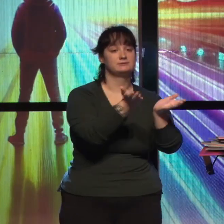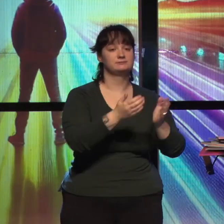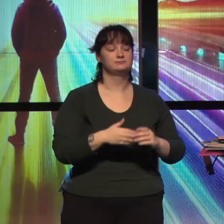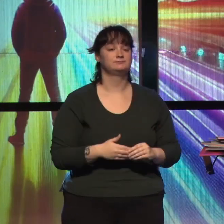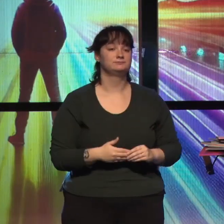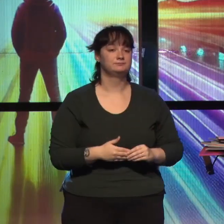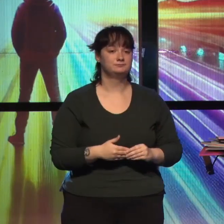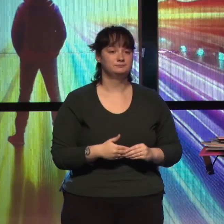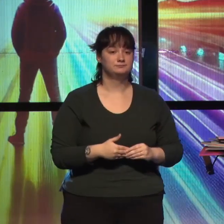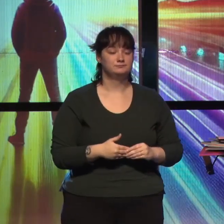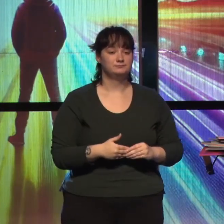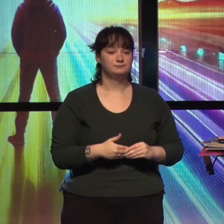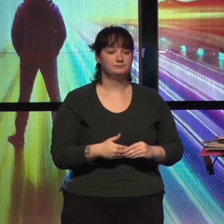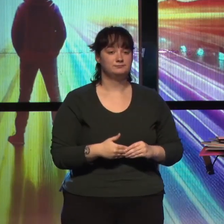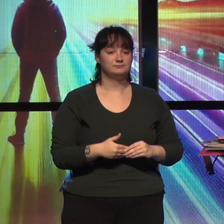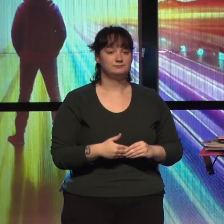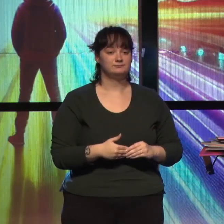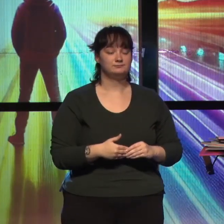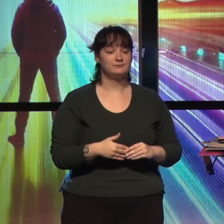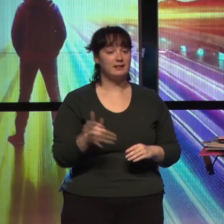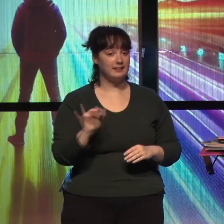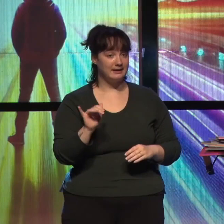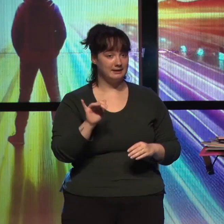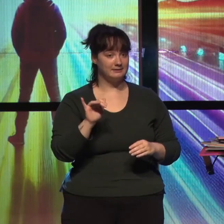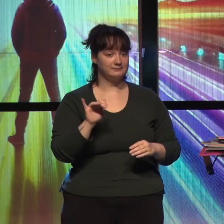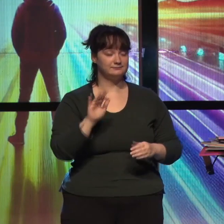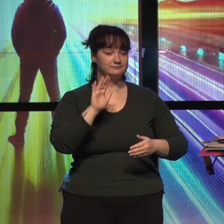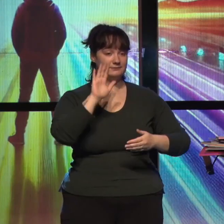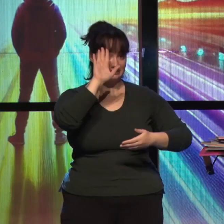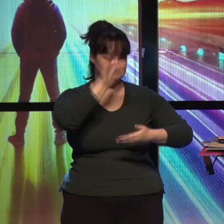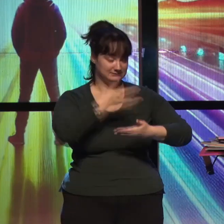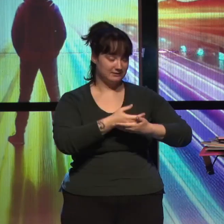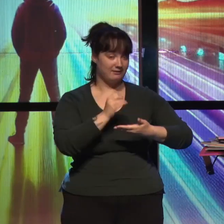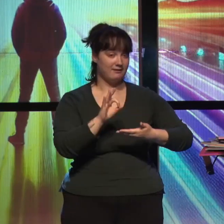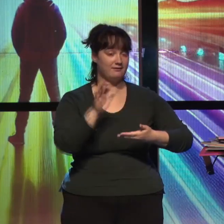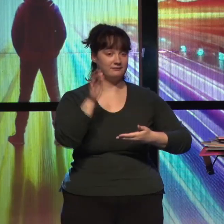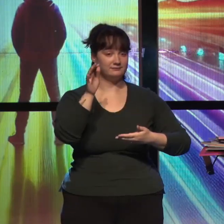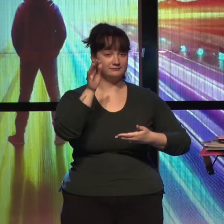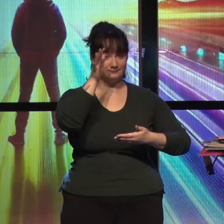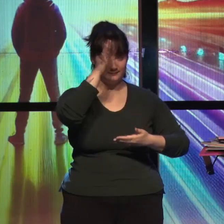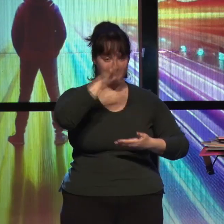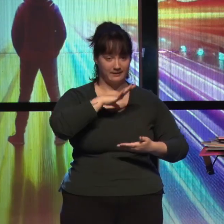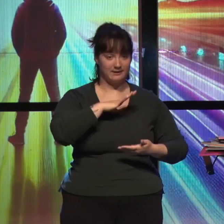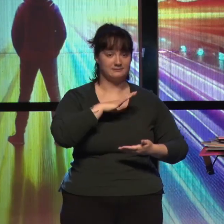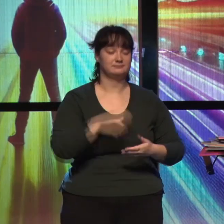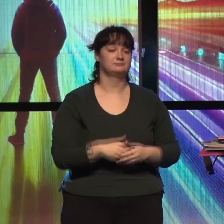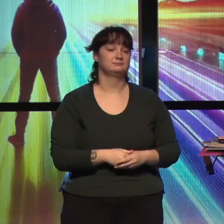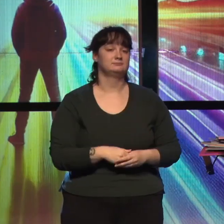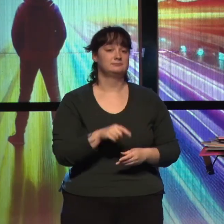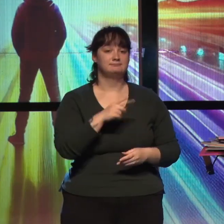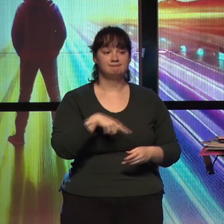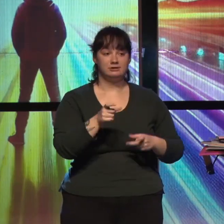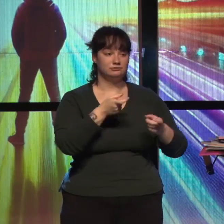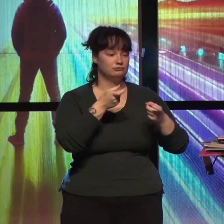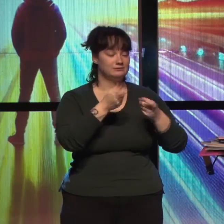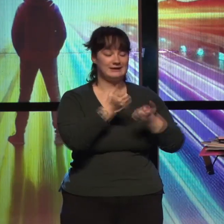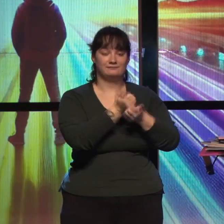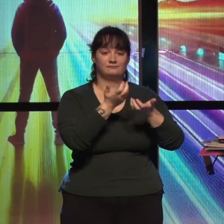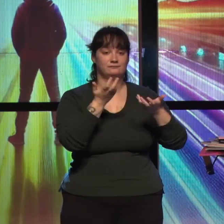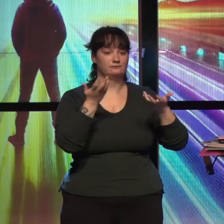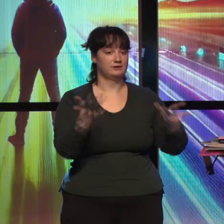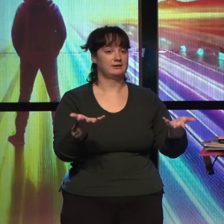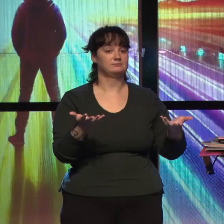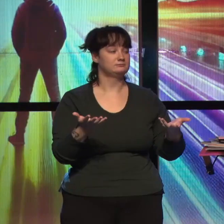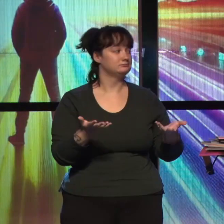come. Is like a son of man, first and the last, the living one, holds the key to death and Hades town. That's what